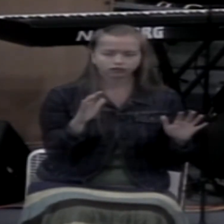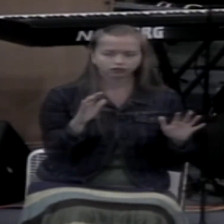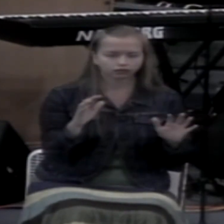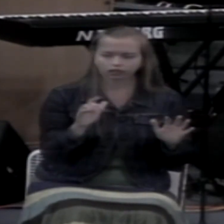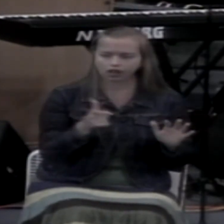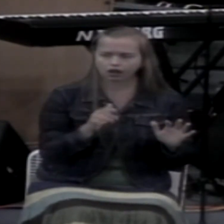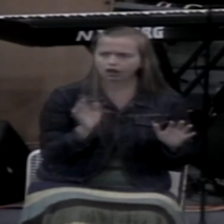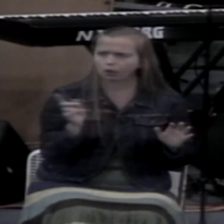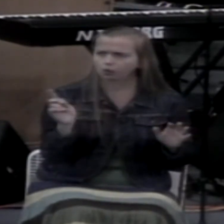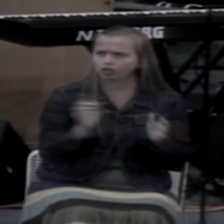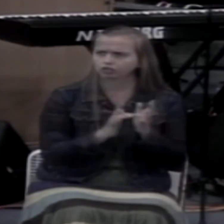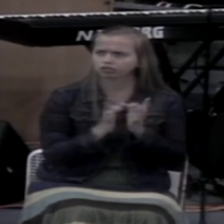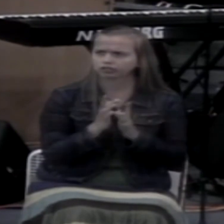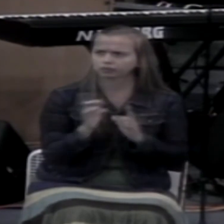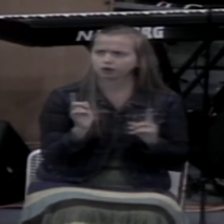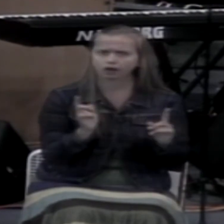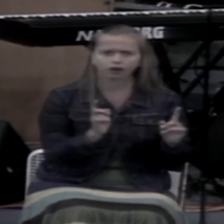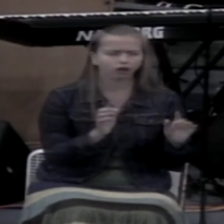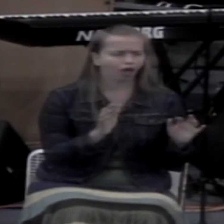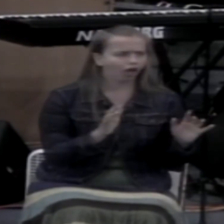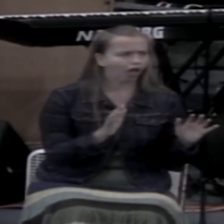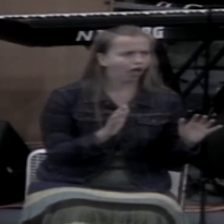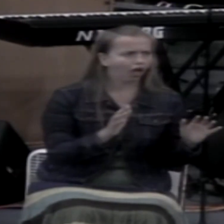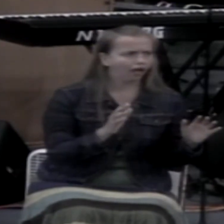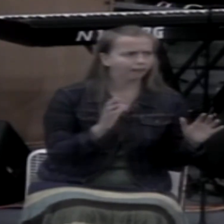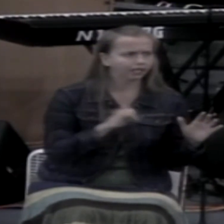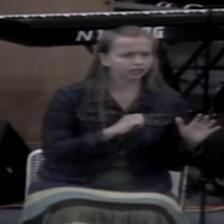backtrack. They find him in the temple.